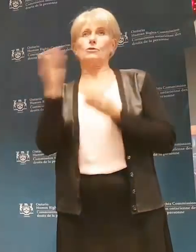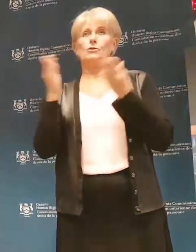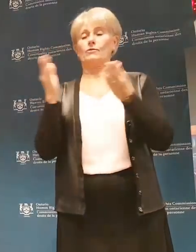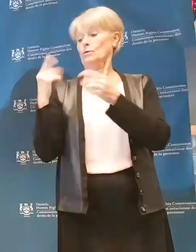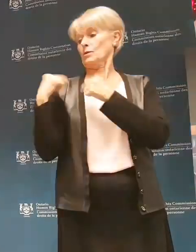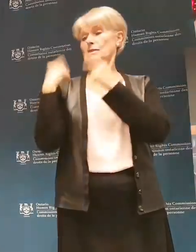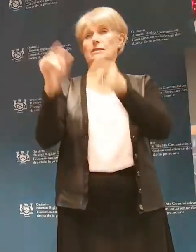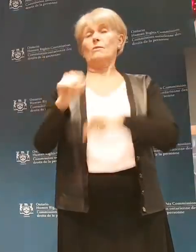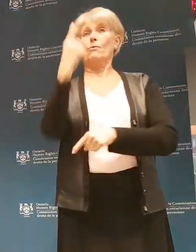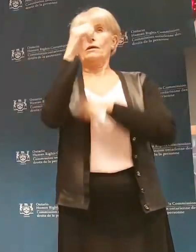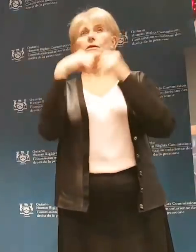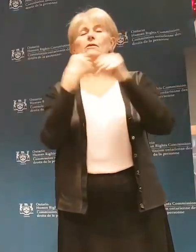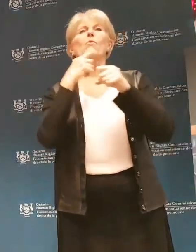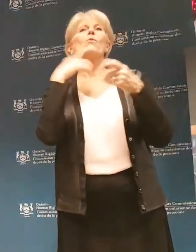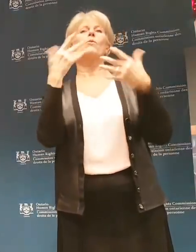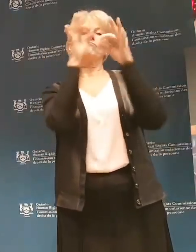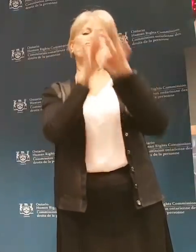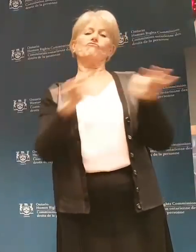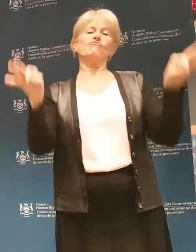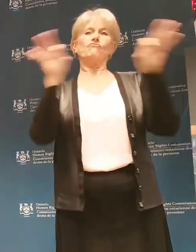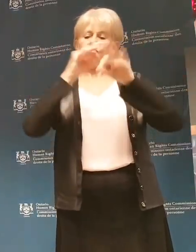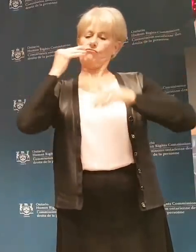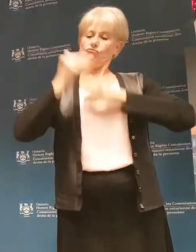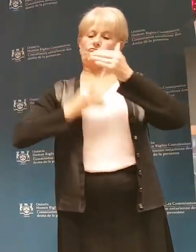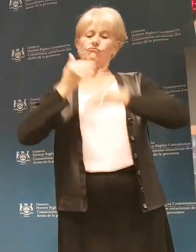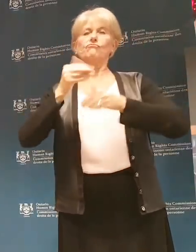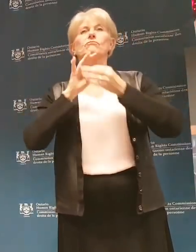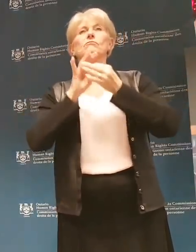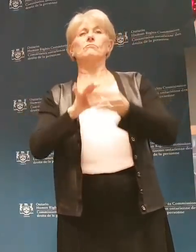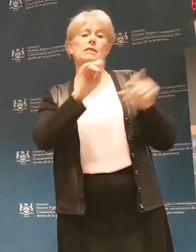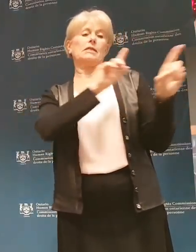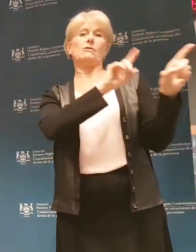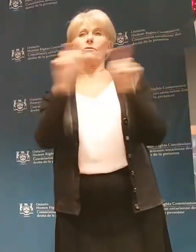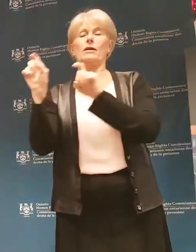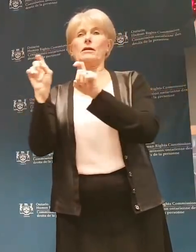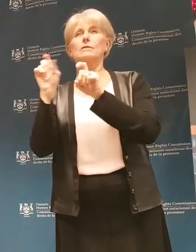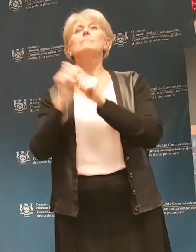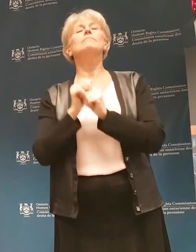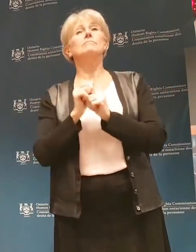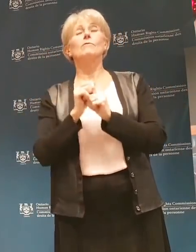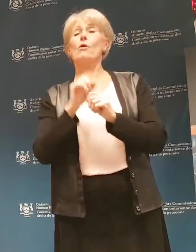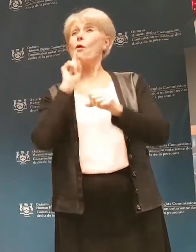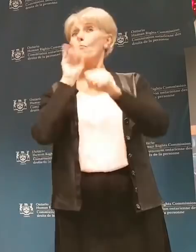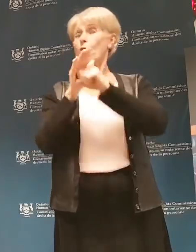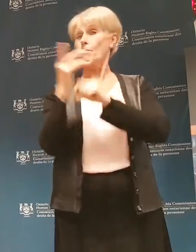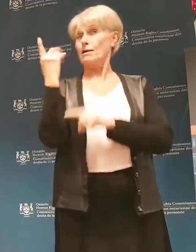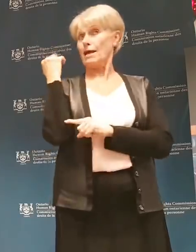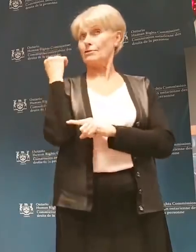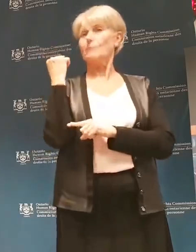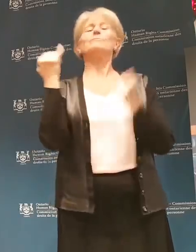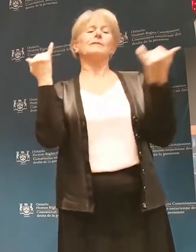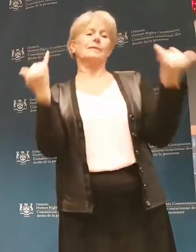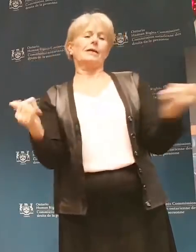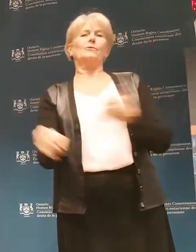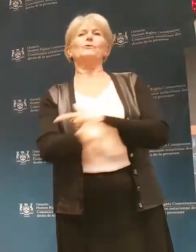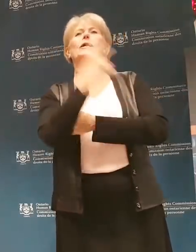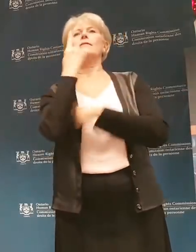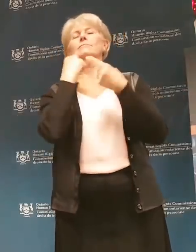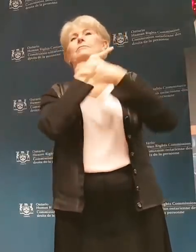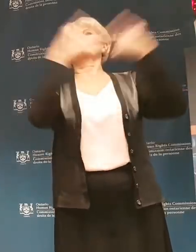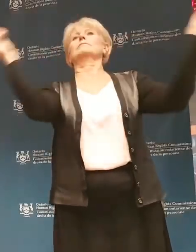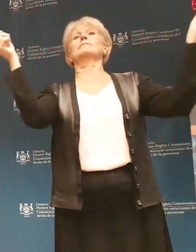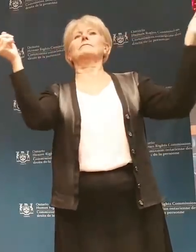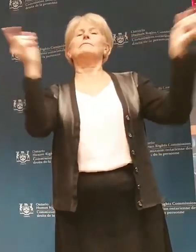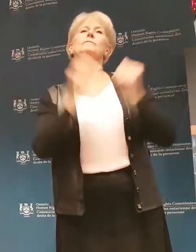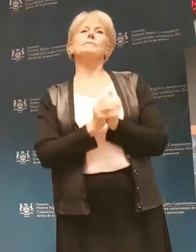that time, we have made significant progress in our inquiry. And just as we promised a year ago, today we are reporting